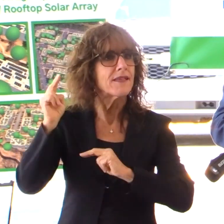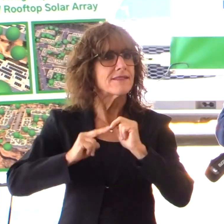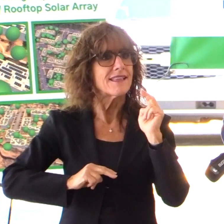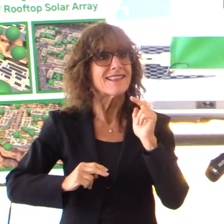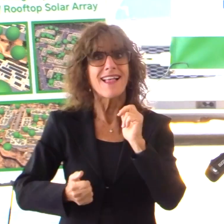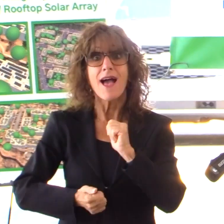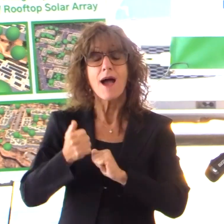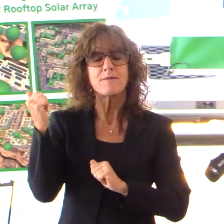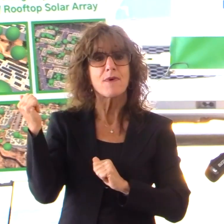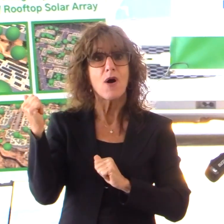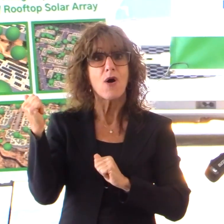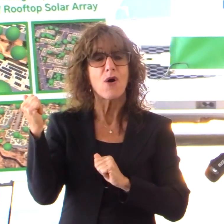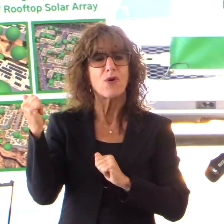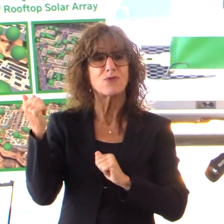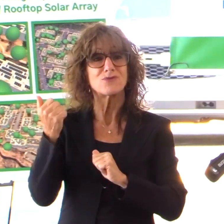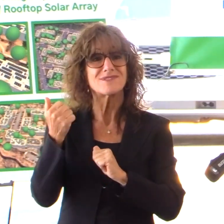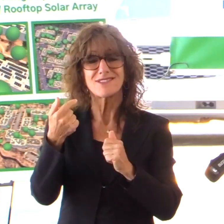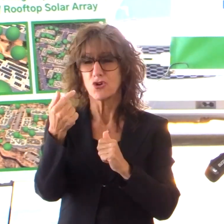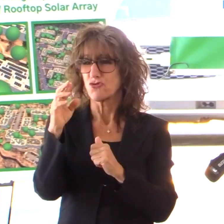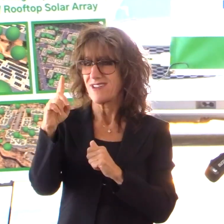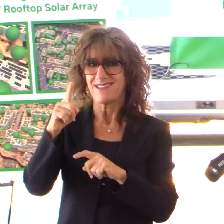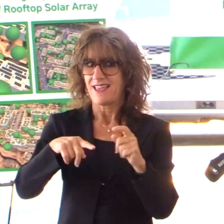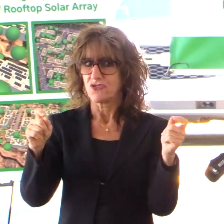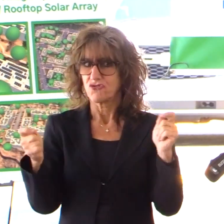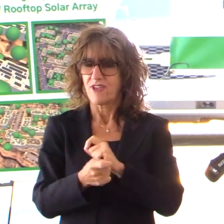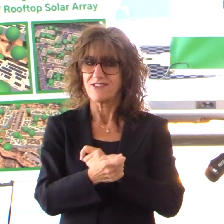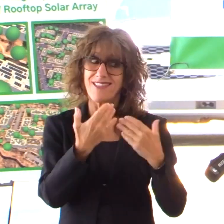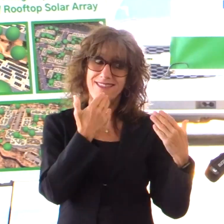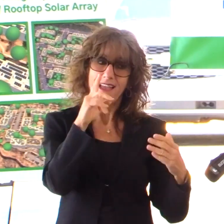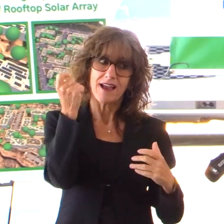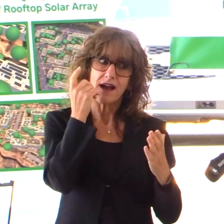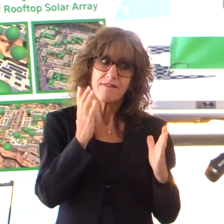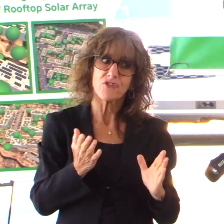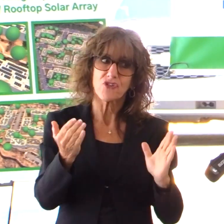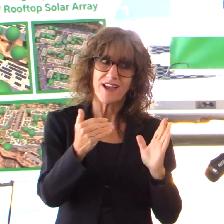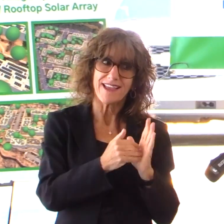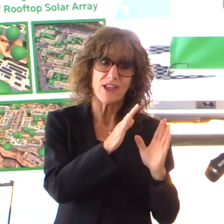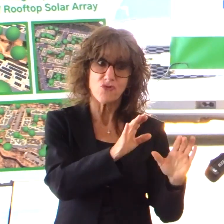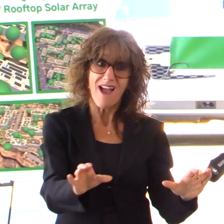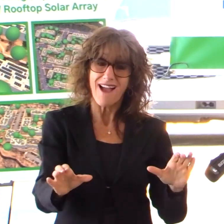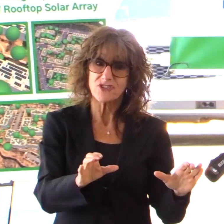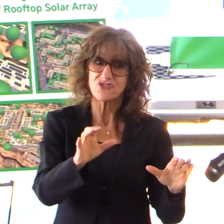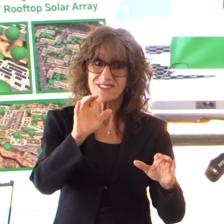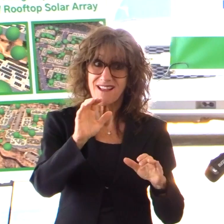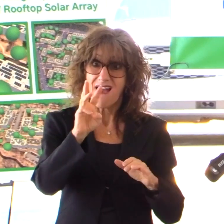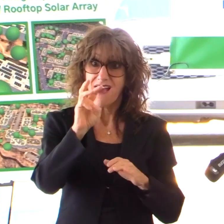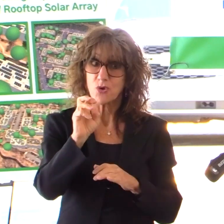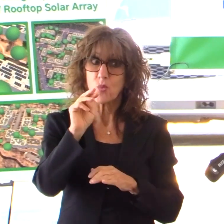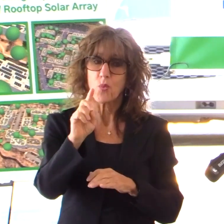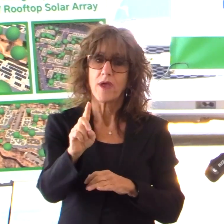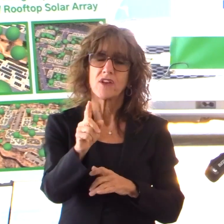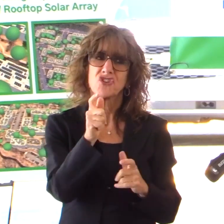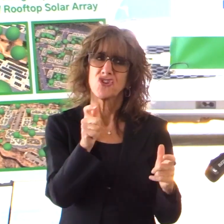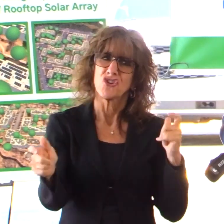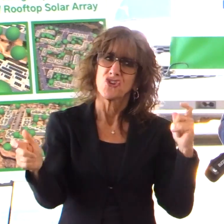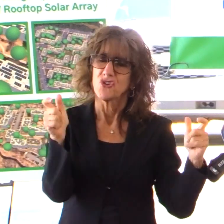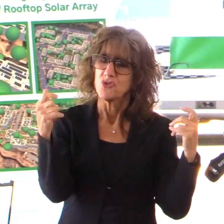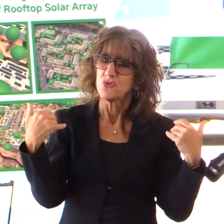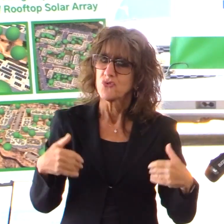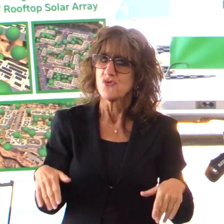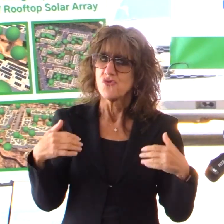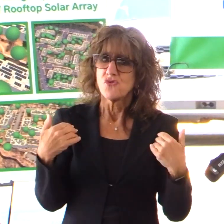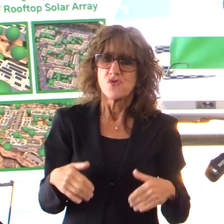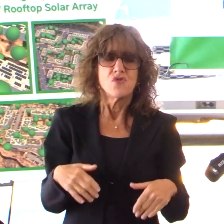And the most intractable part is the grid, and I want to thank the governor again. Your action on wind is huge.